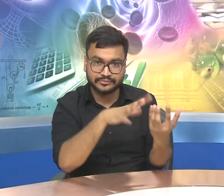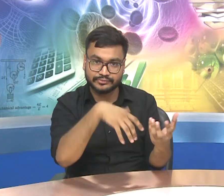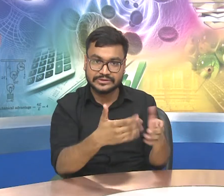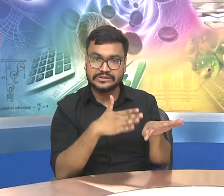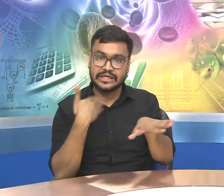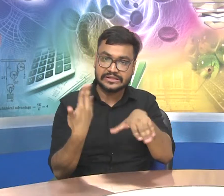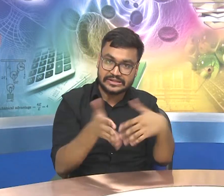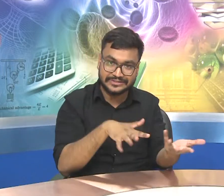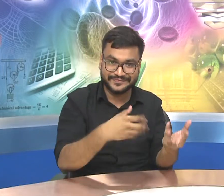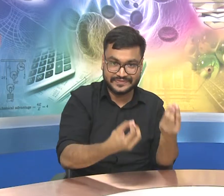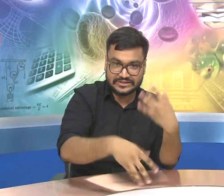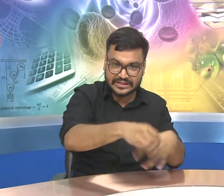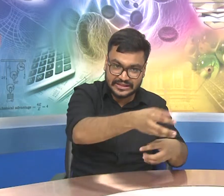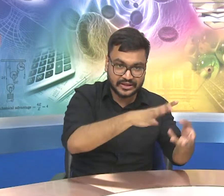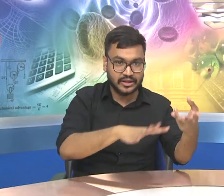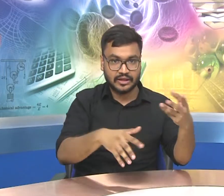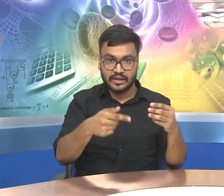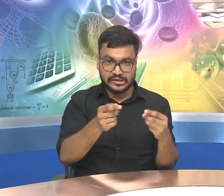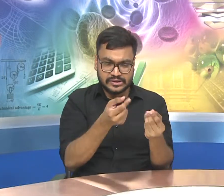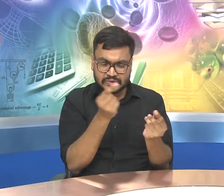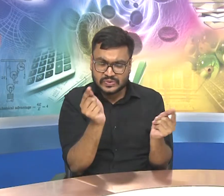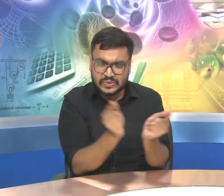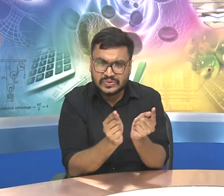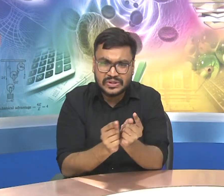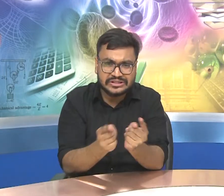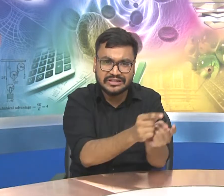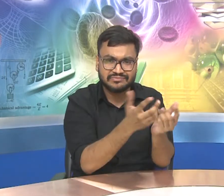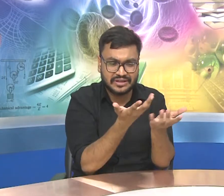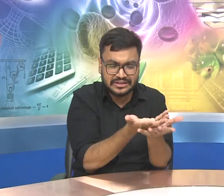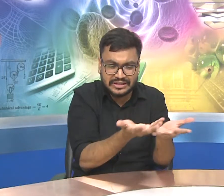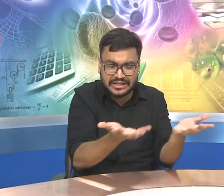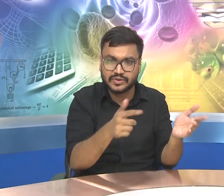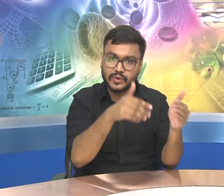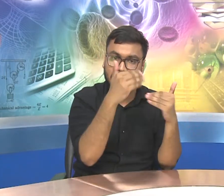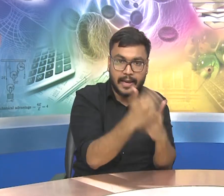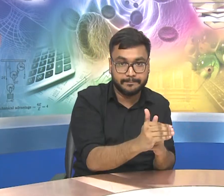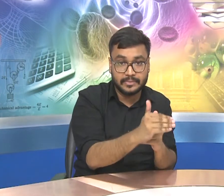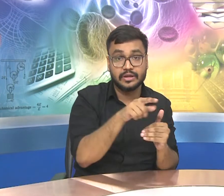rapidly replaced by new plants.